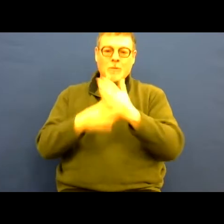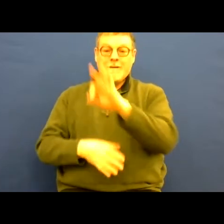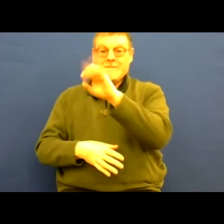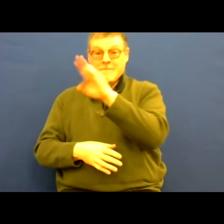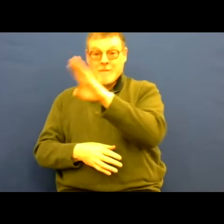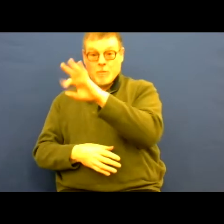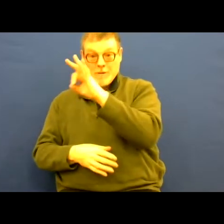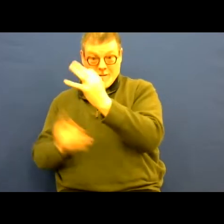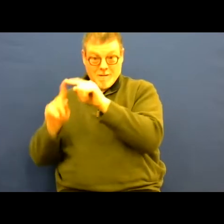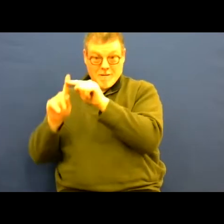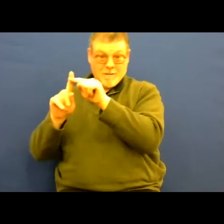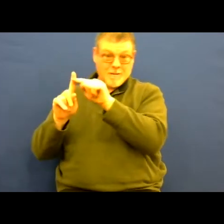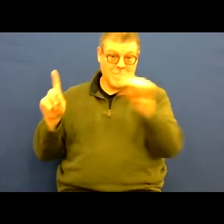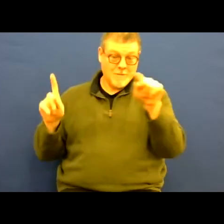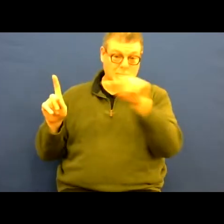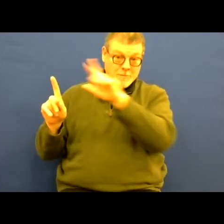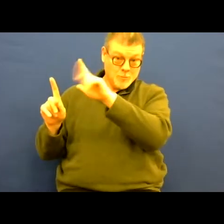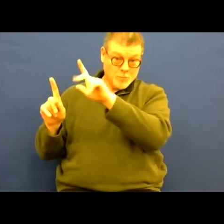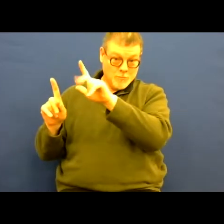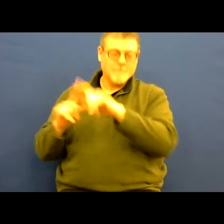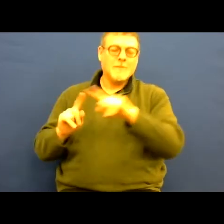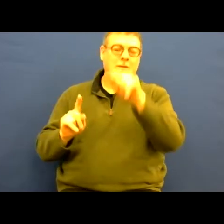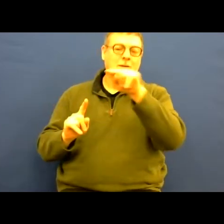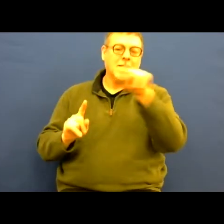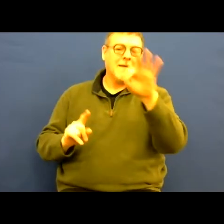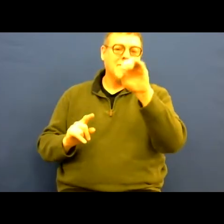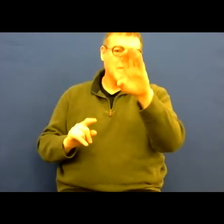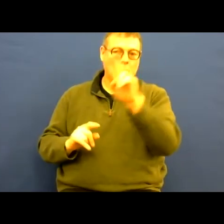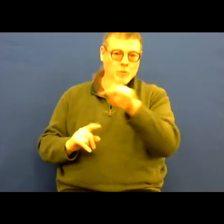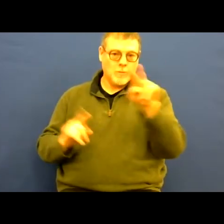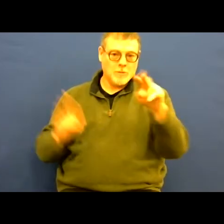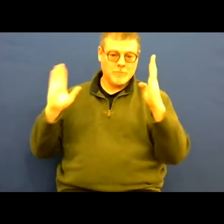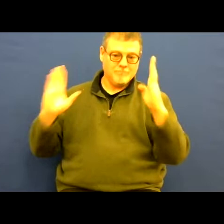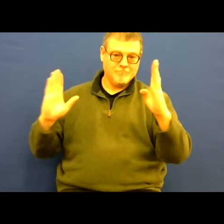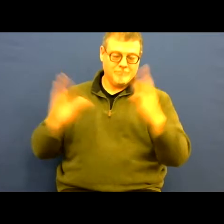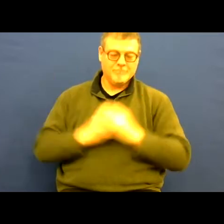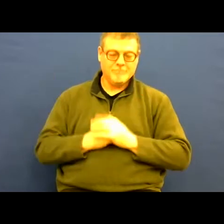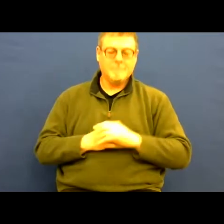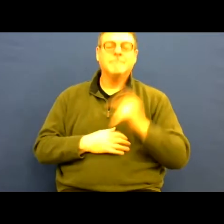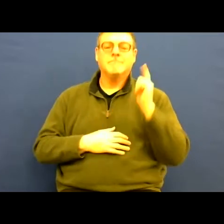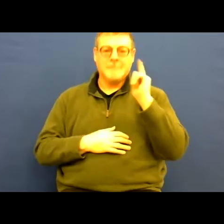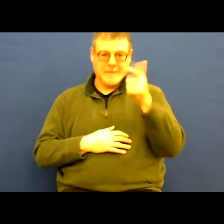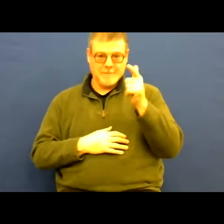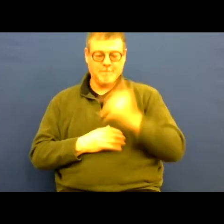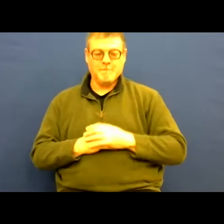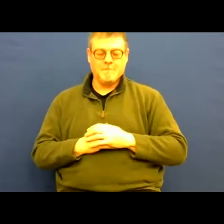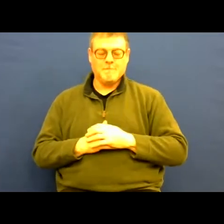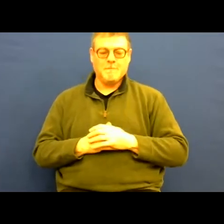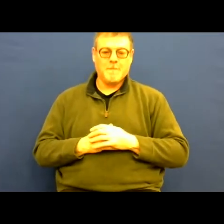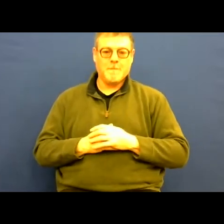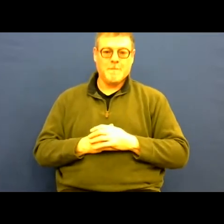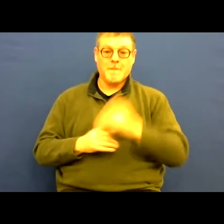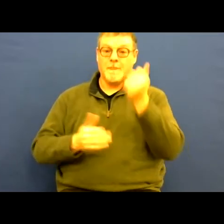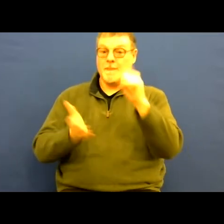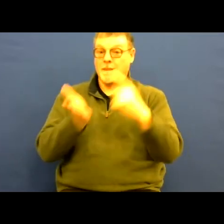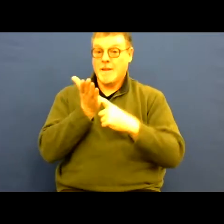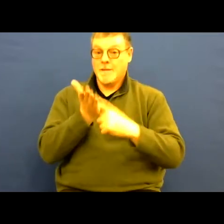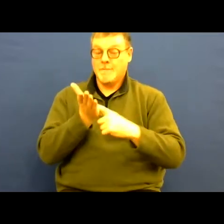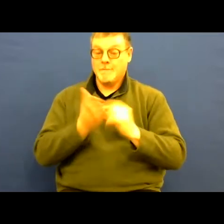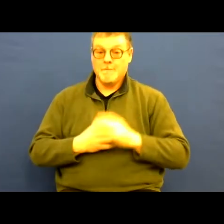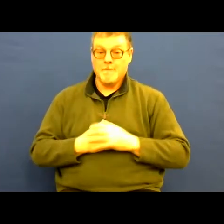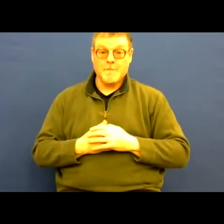February 9th, 2023 and February 22nd, 2023. Second. Any discussion?